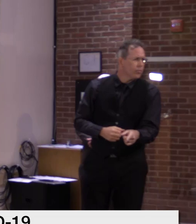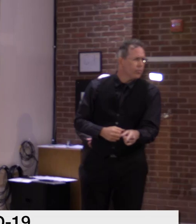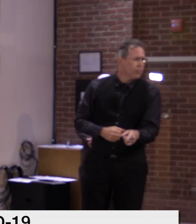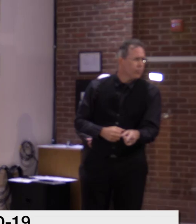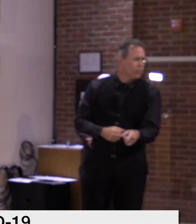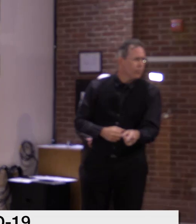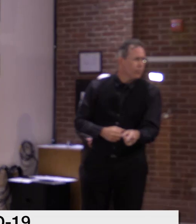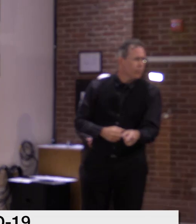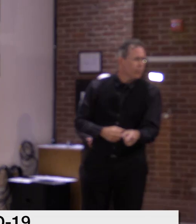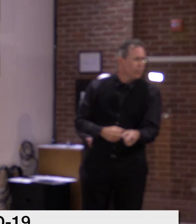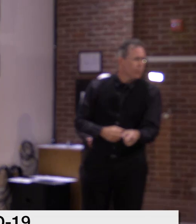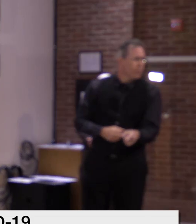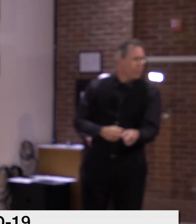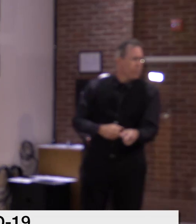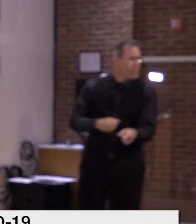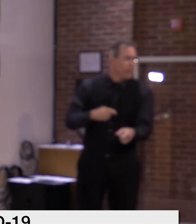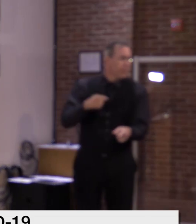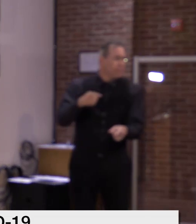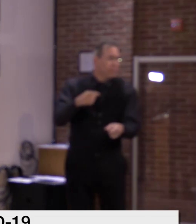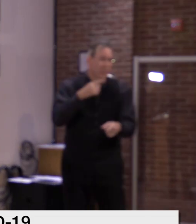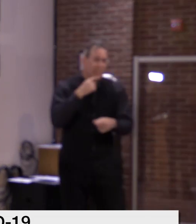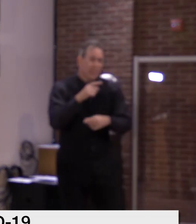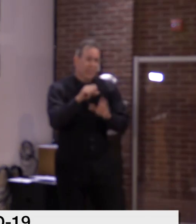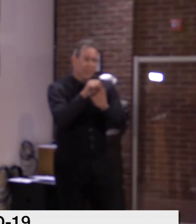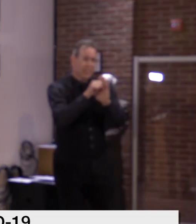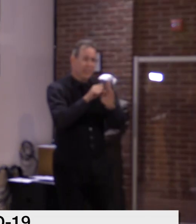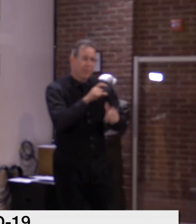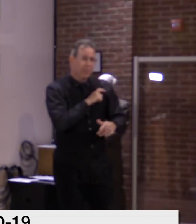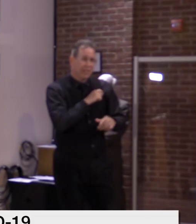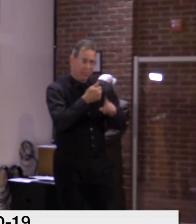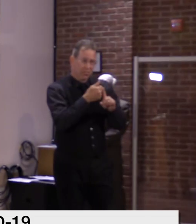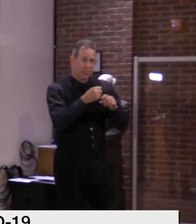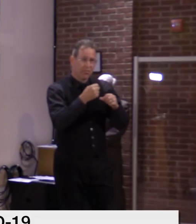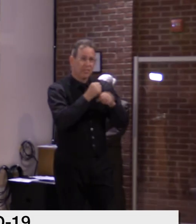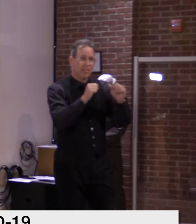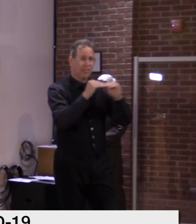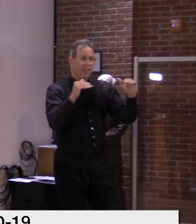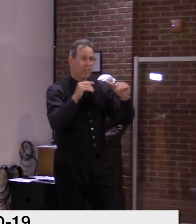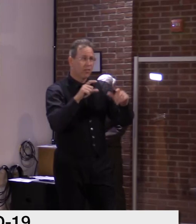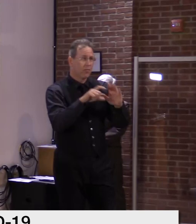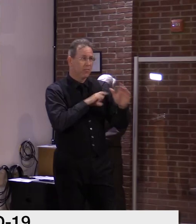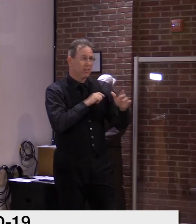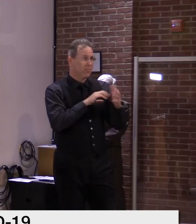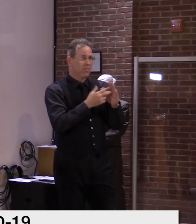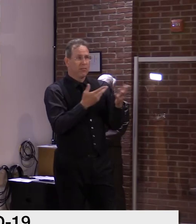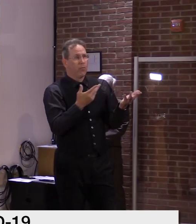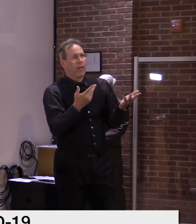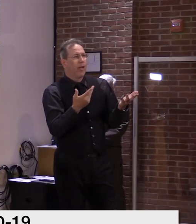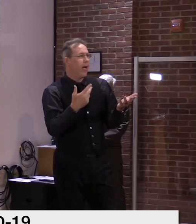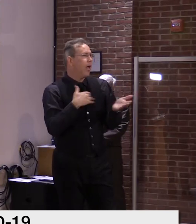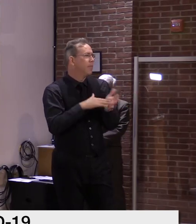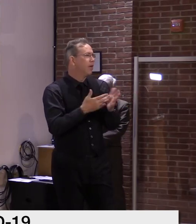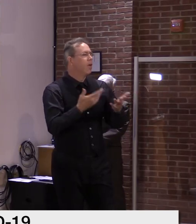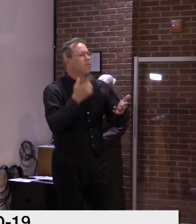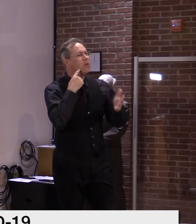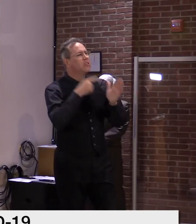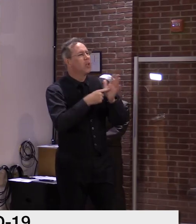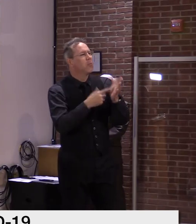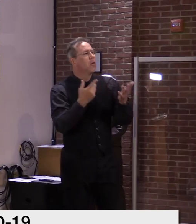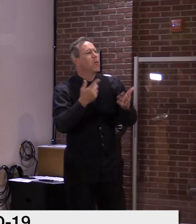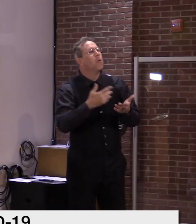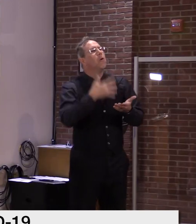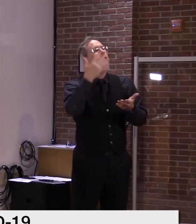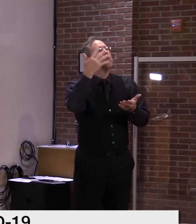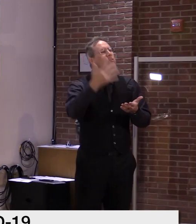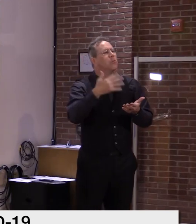levels, even when there are instances, albeit in your mind far and few between, where